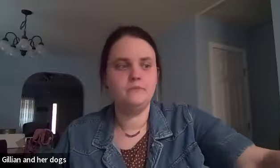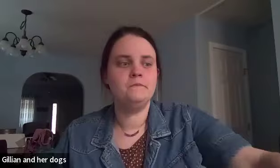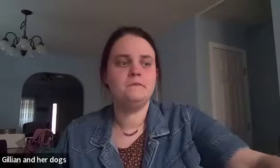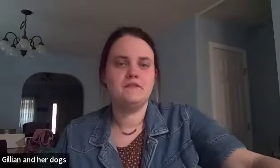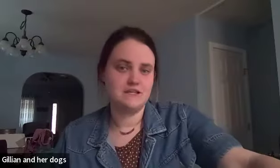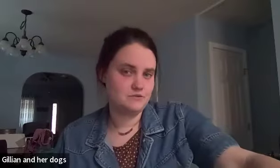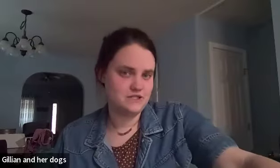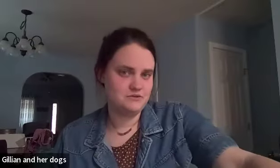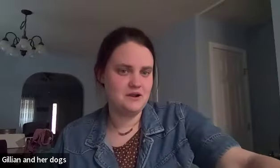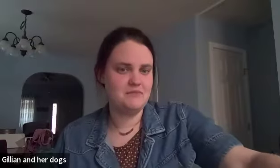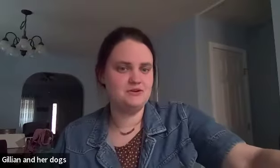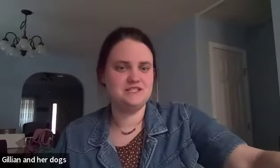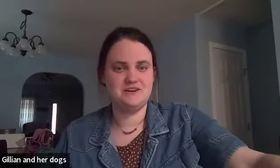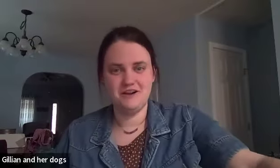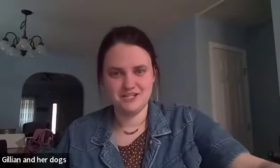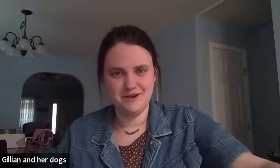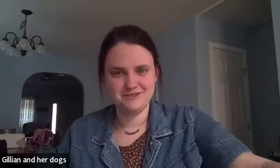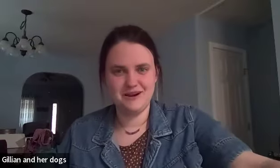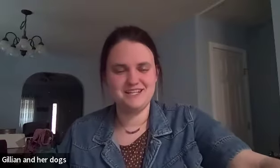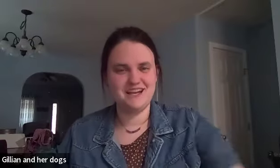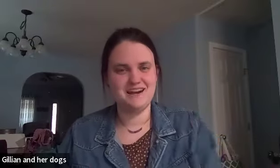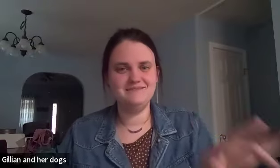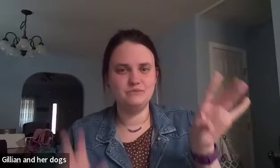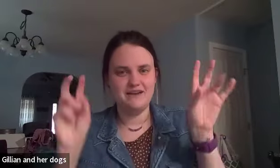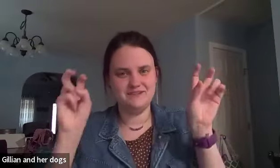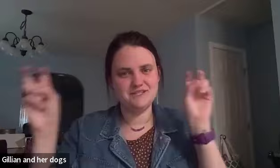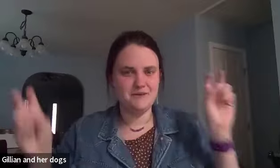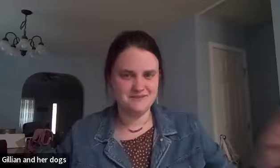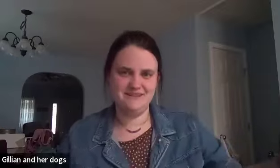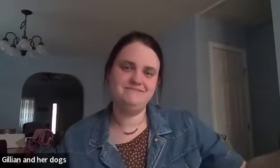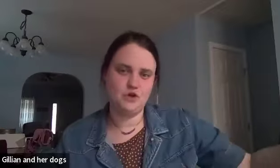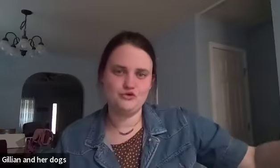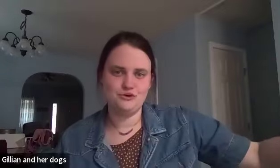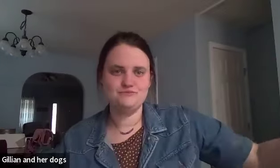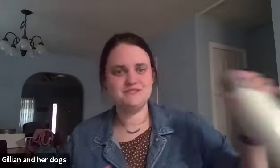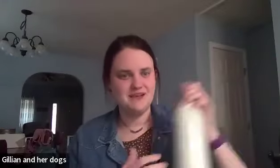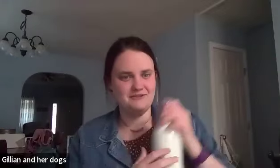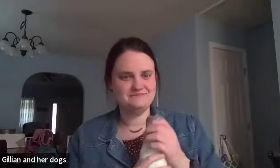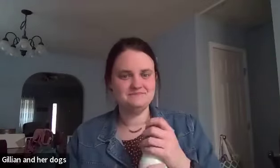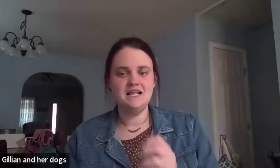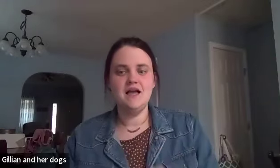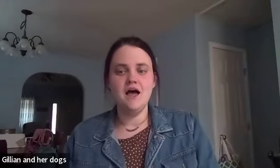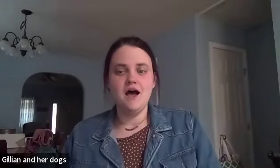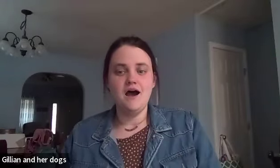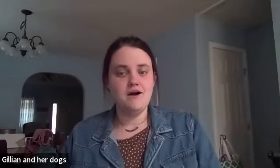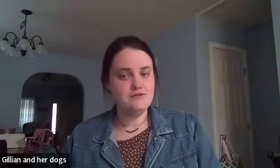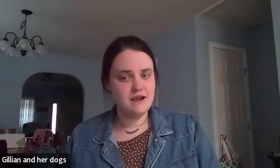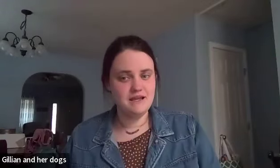too, that's when we do our emotions and our hodgepodge, where I just kind of we have different topics we go through. So. All